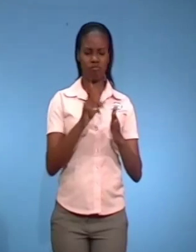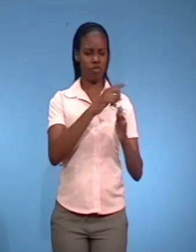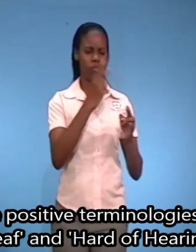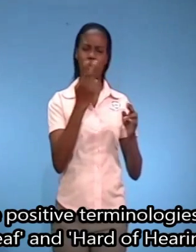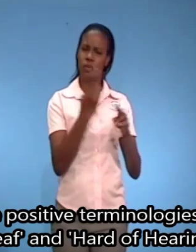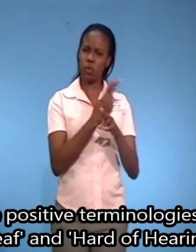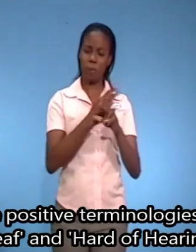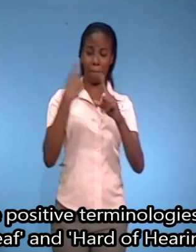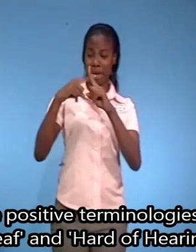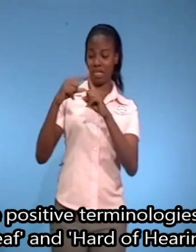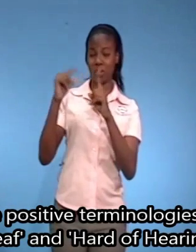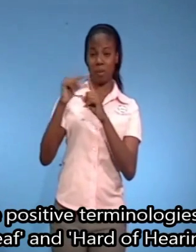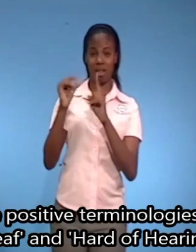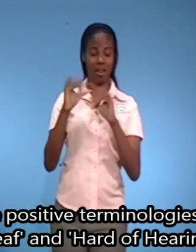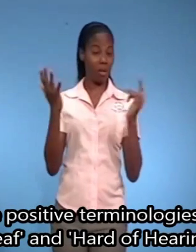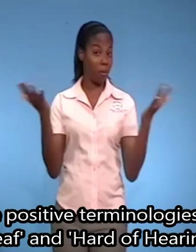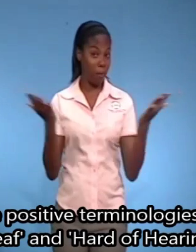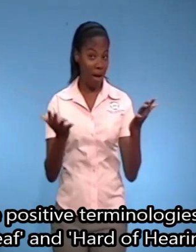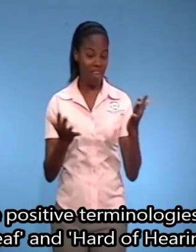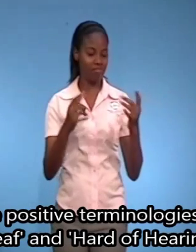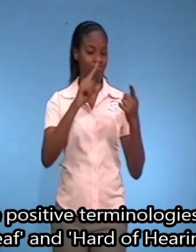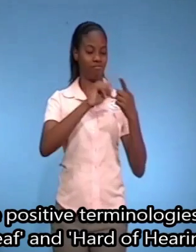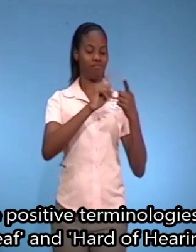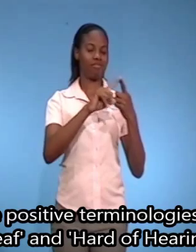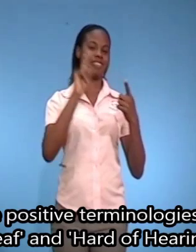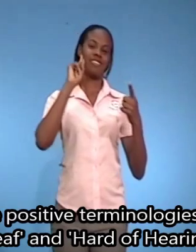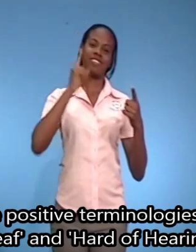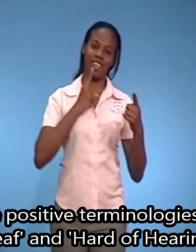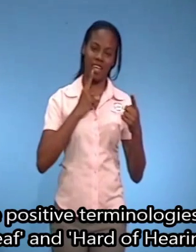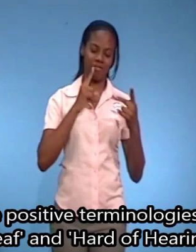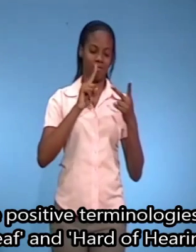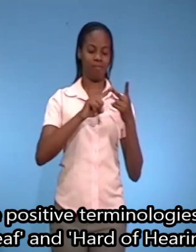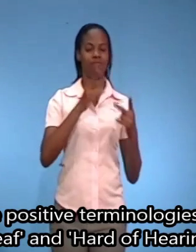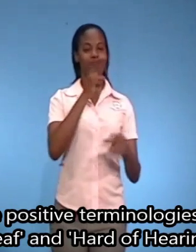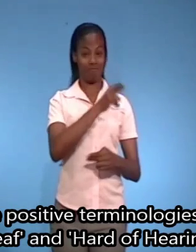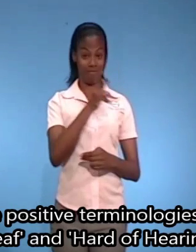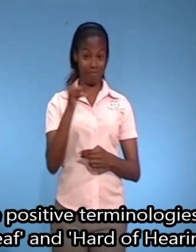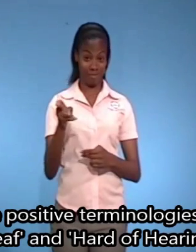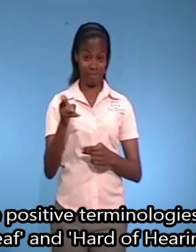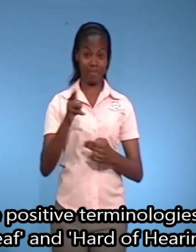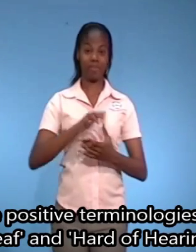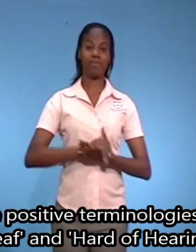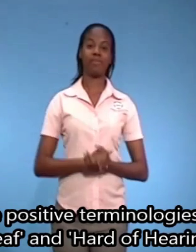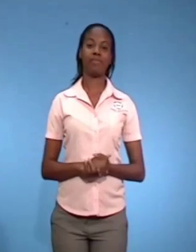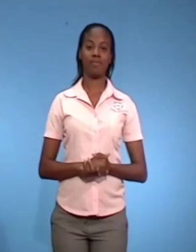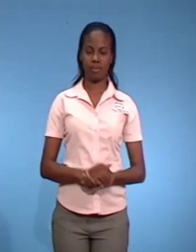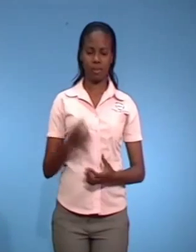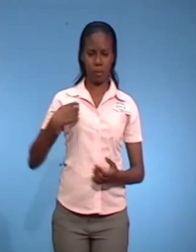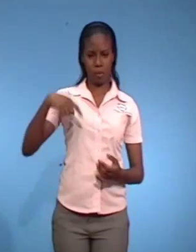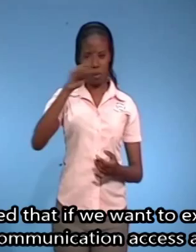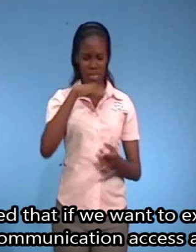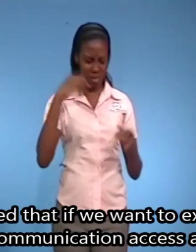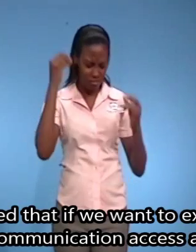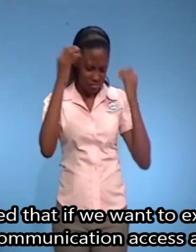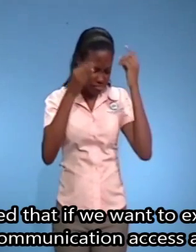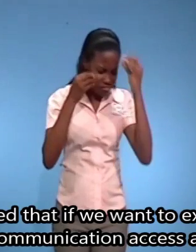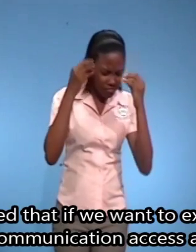they use positive terminologies such as deaf or hard of hearing. We figured that if we want